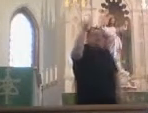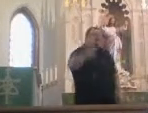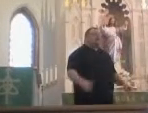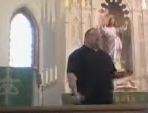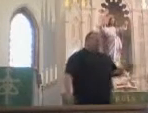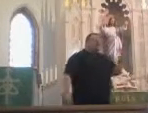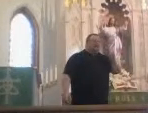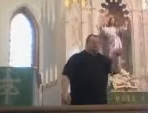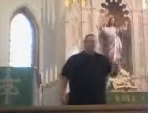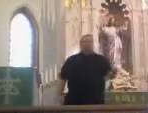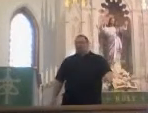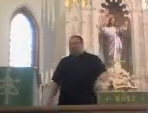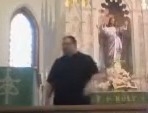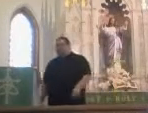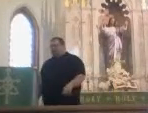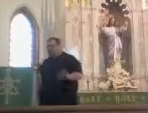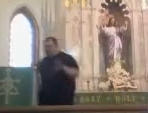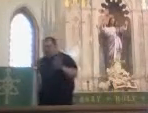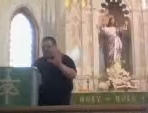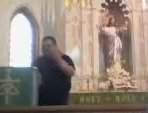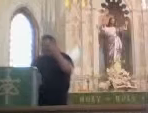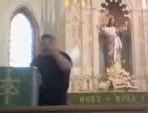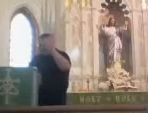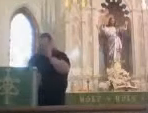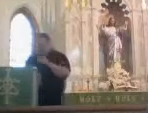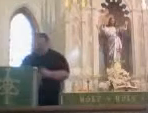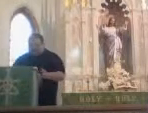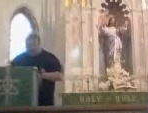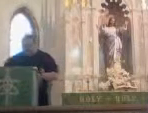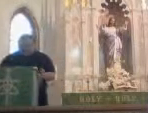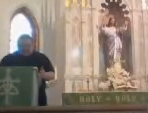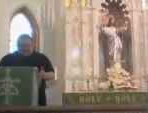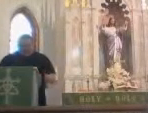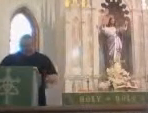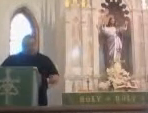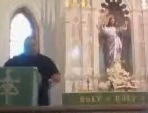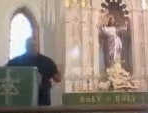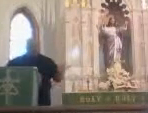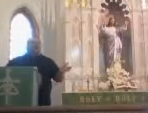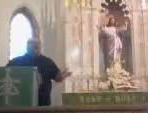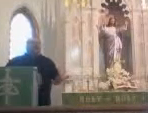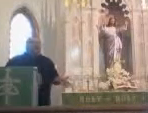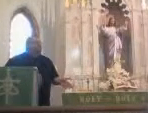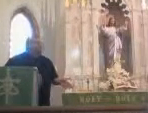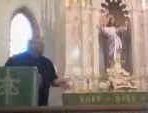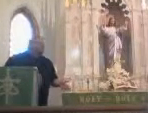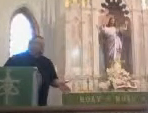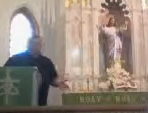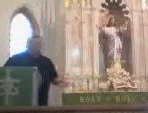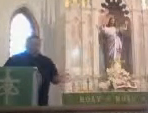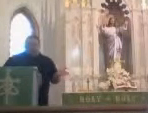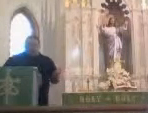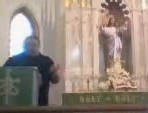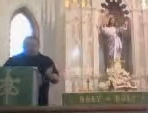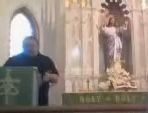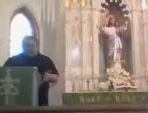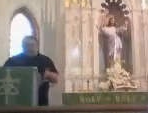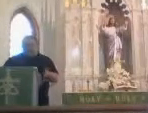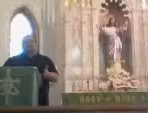God? That's how Psalm 13 starts, basically. I like Psalm 13. Read through the book of John, where Jesus reminds us who he